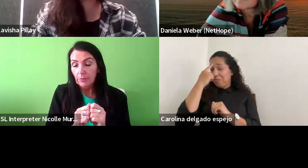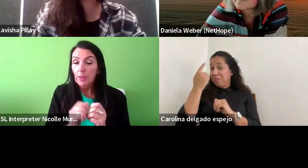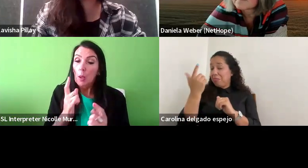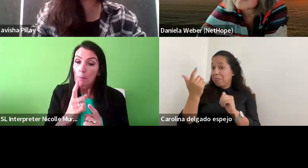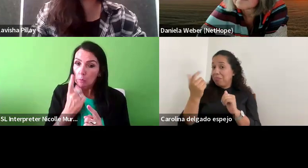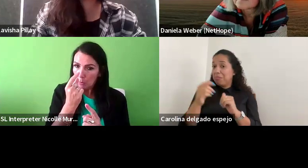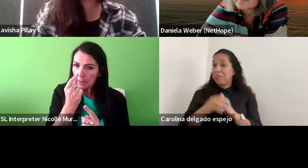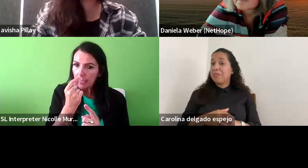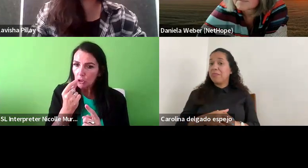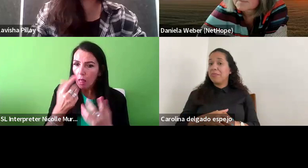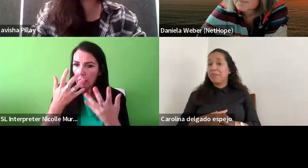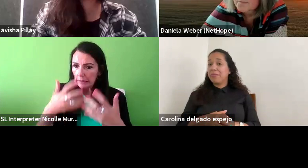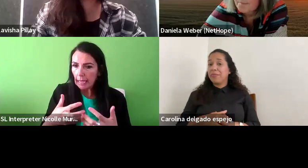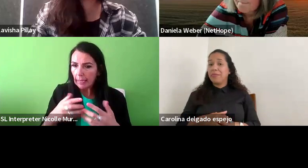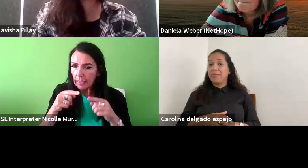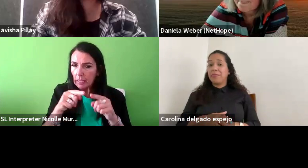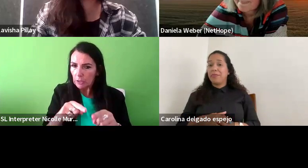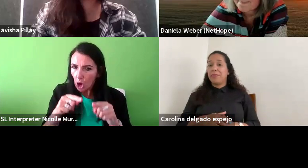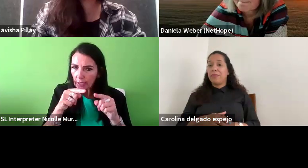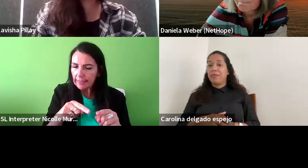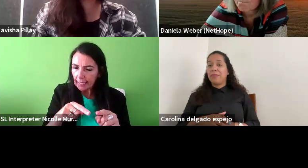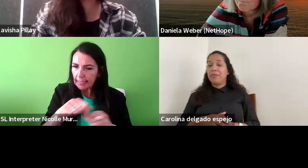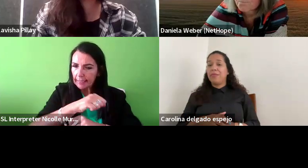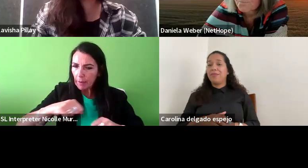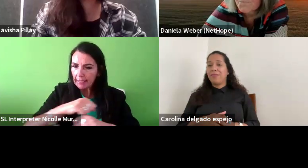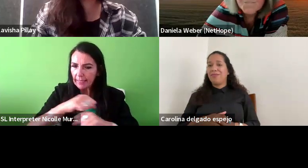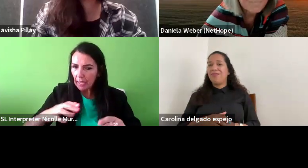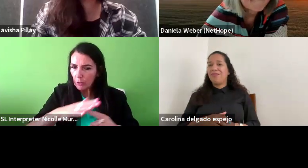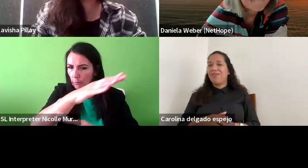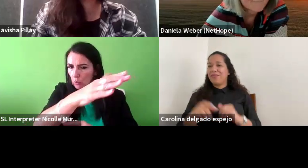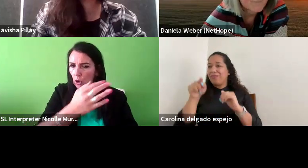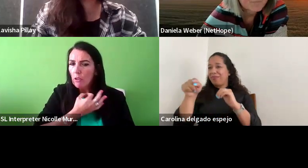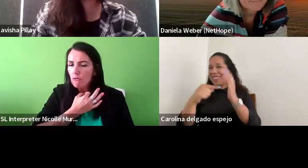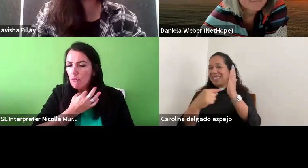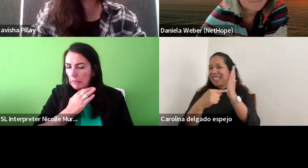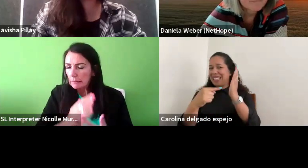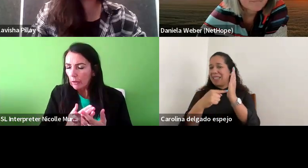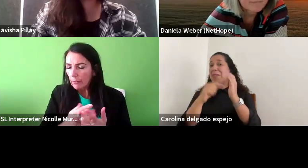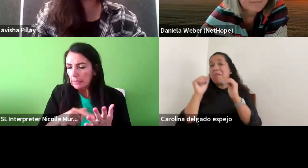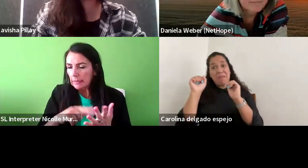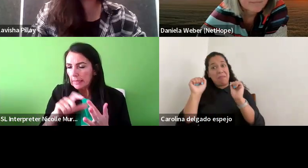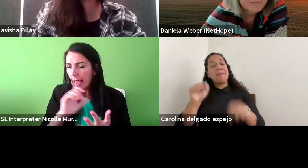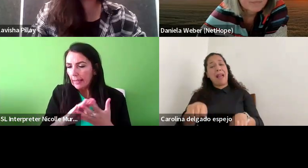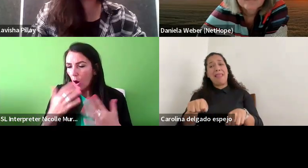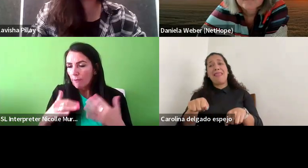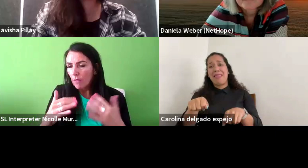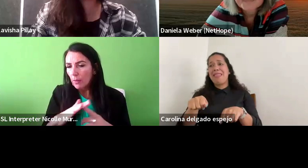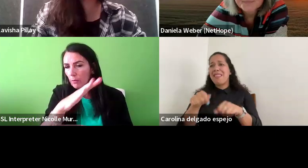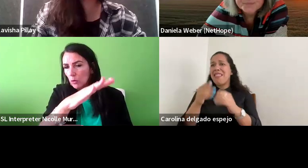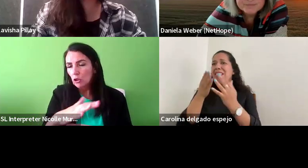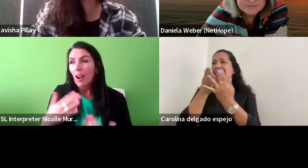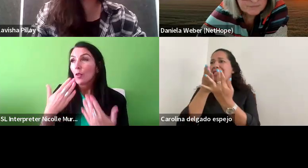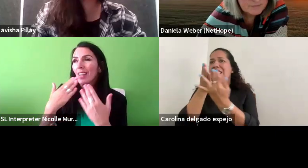tech targeting civic spaces. She says, Leonie says, thank you all for the insightful